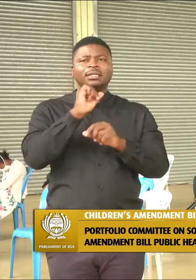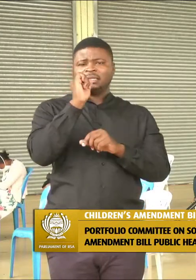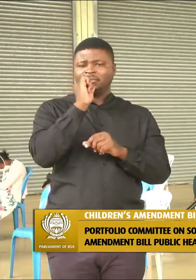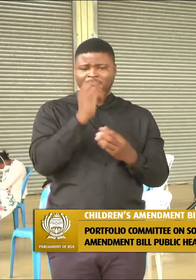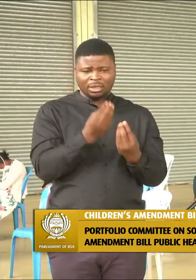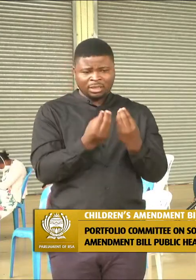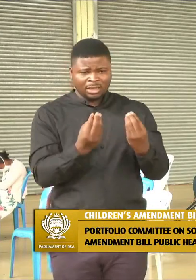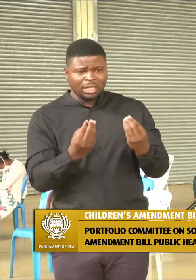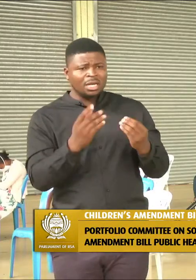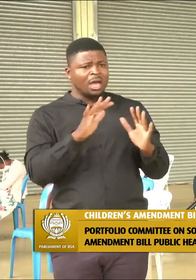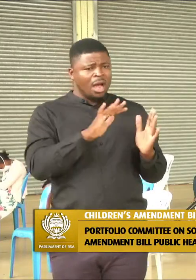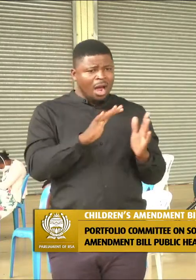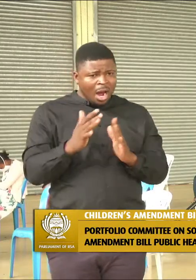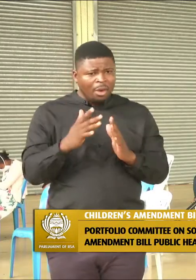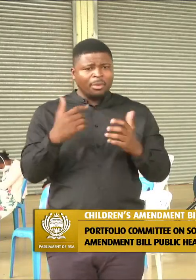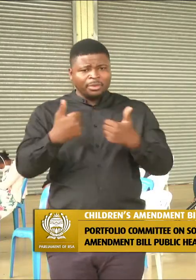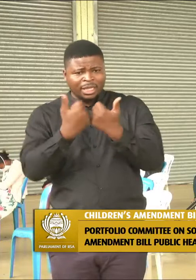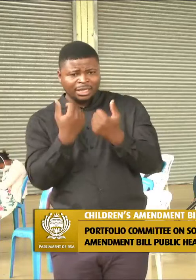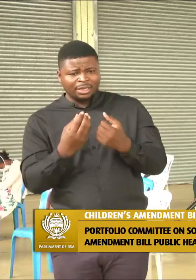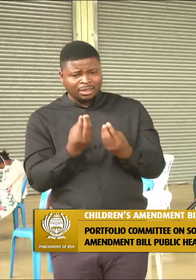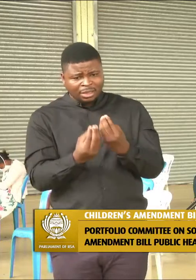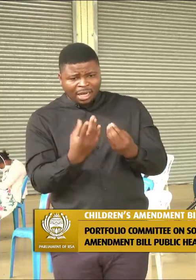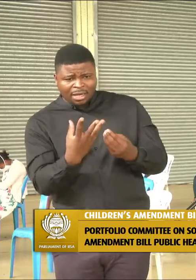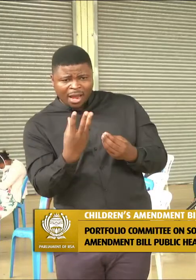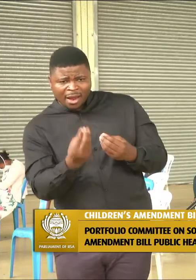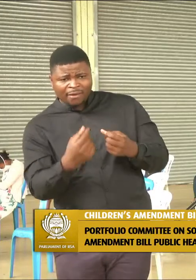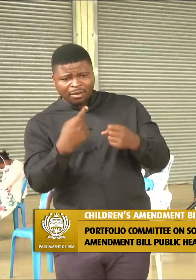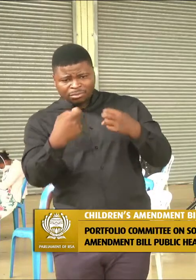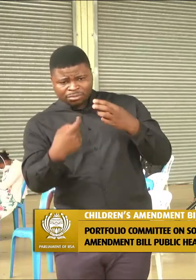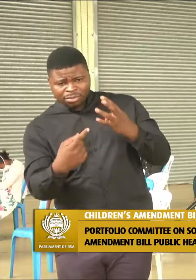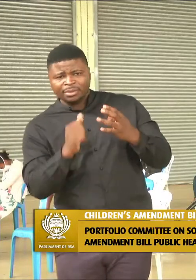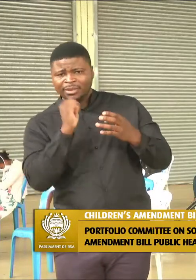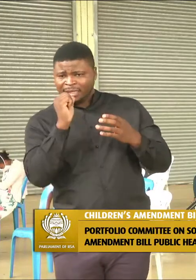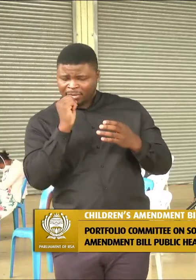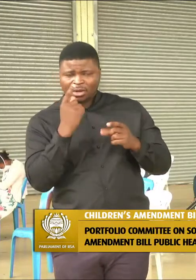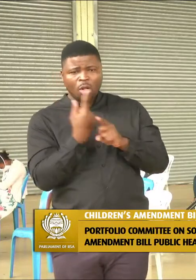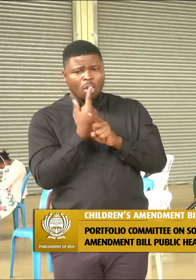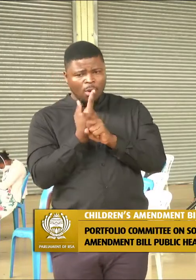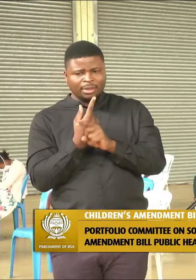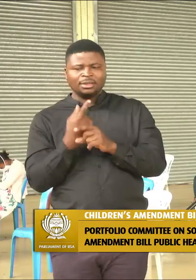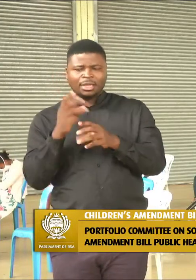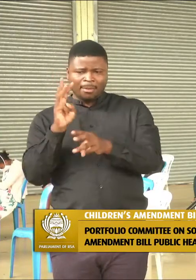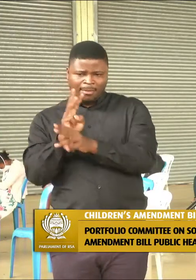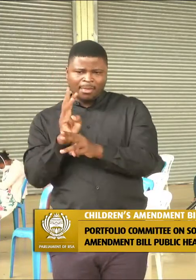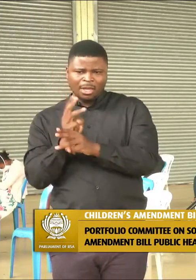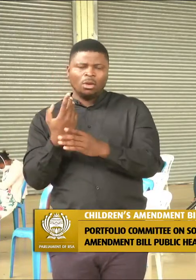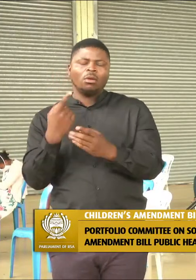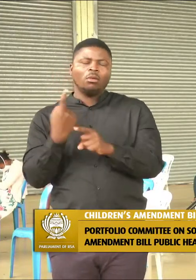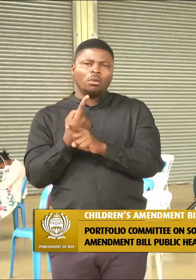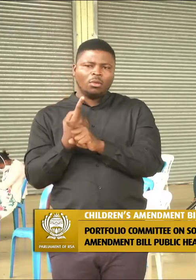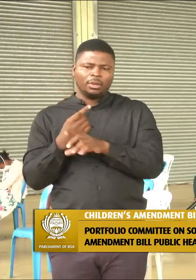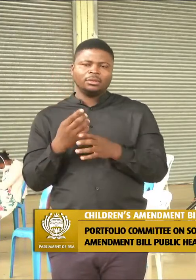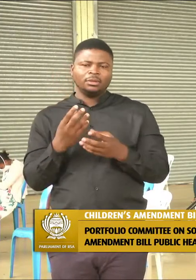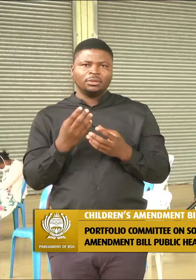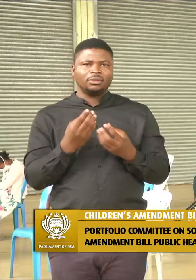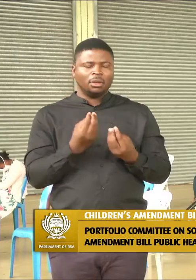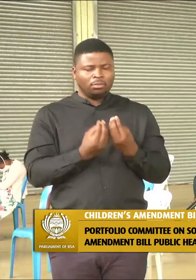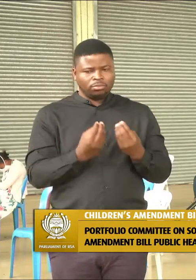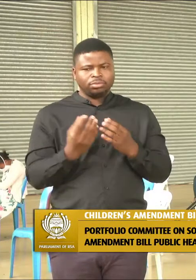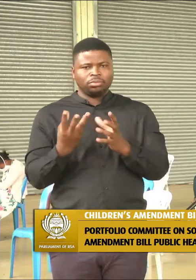being kept in. Ey'mweni ey'ningi kuvele kuthiwa ingane ayihlale nomama kungakhathaliseki ukuthi izimo zecala noma udaba zihamba